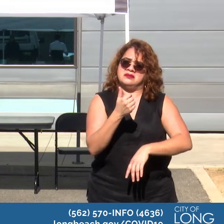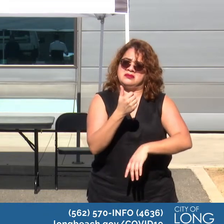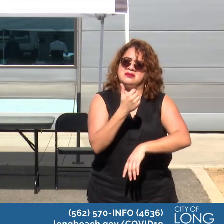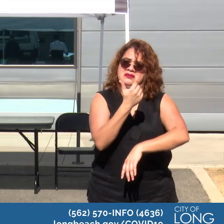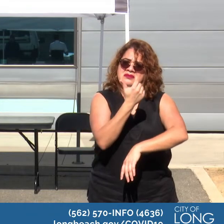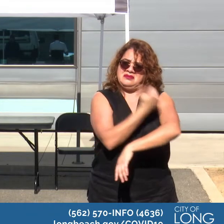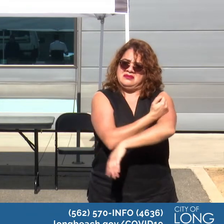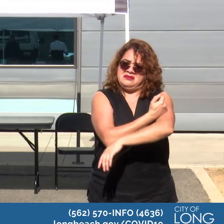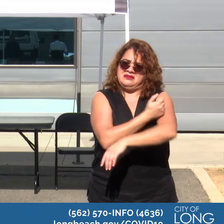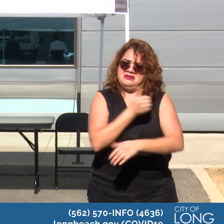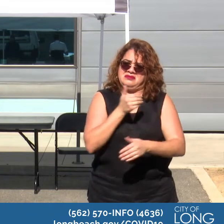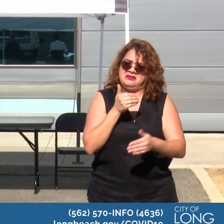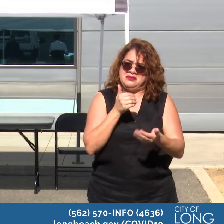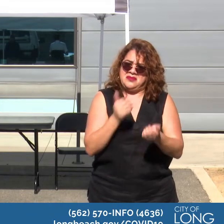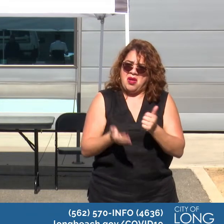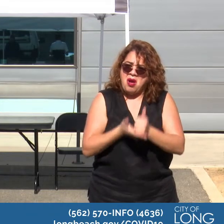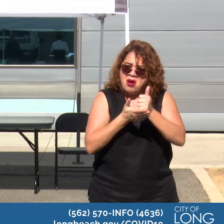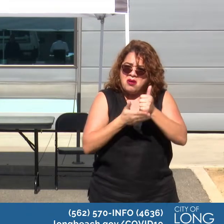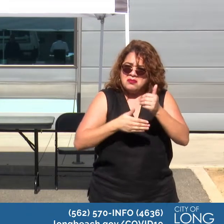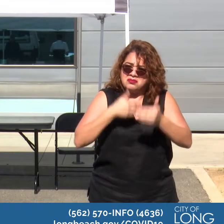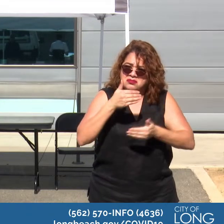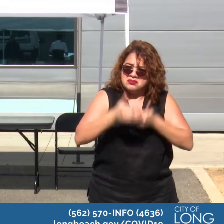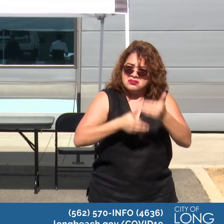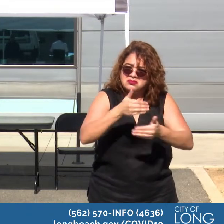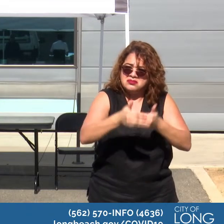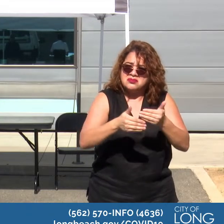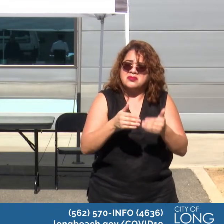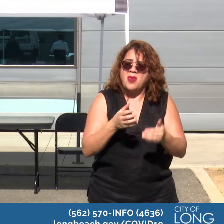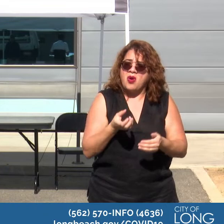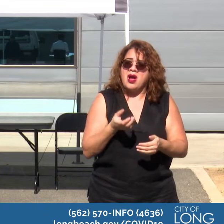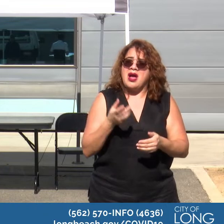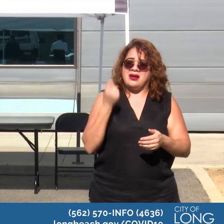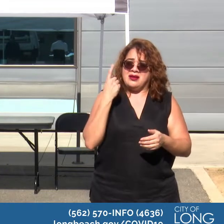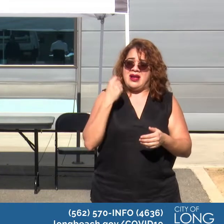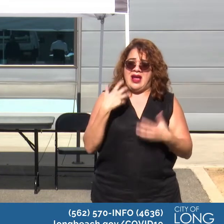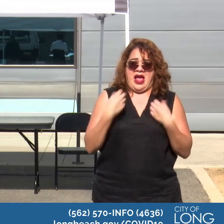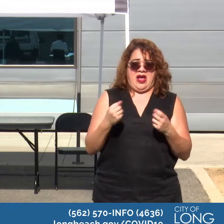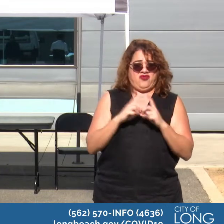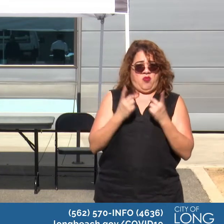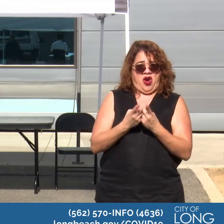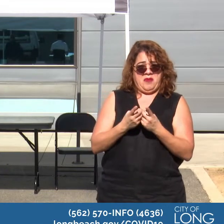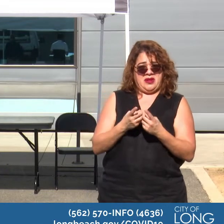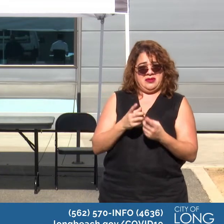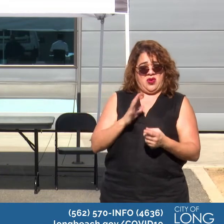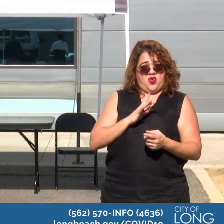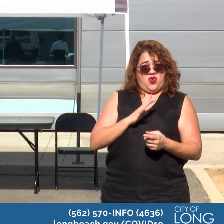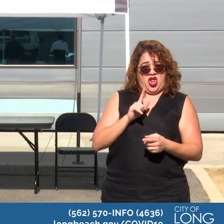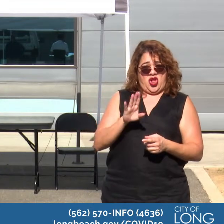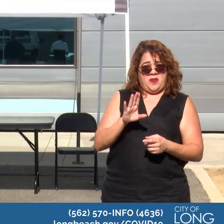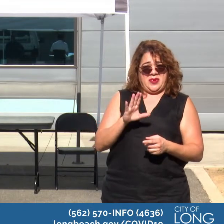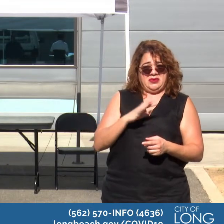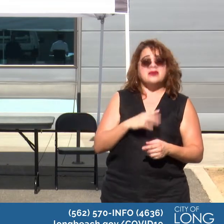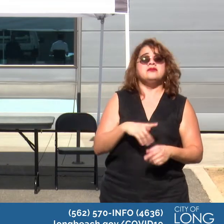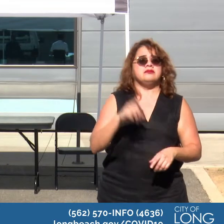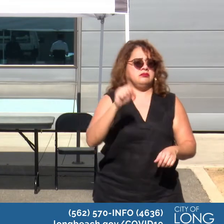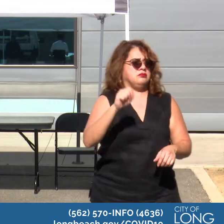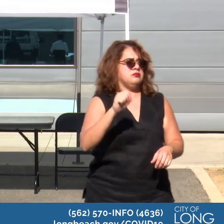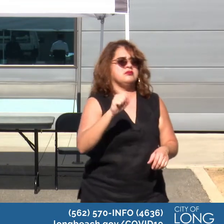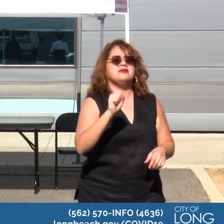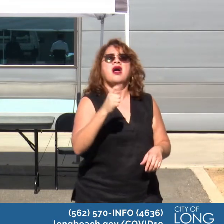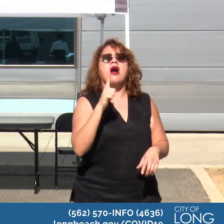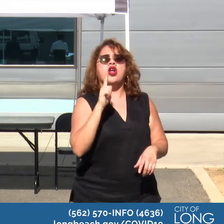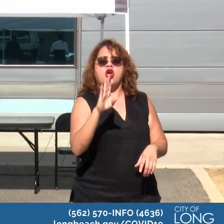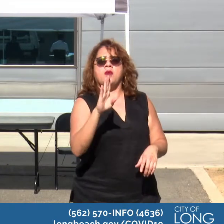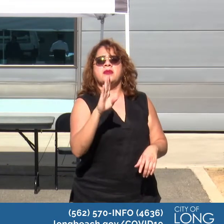phases? Having our own health department has been wonderful for us. And, we know that that it gives us